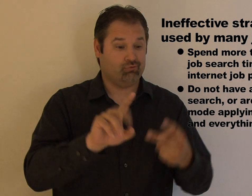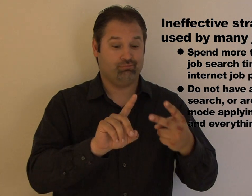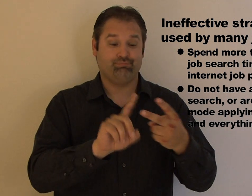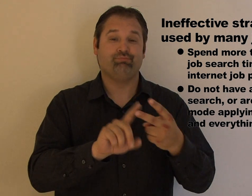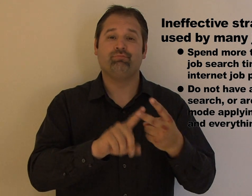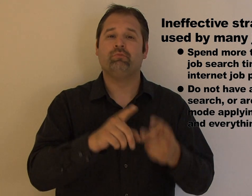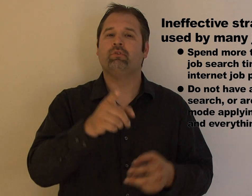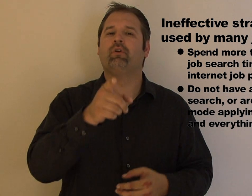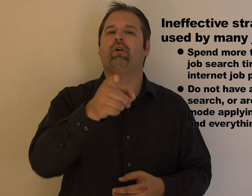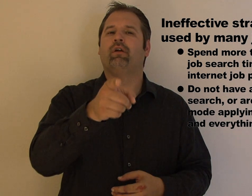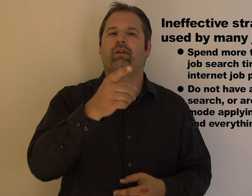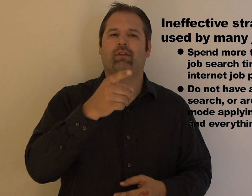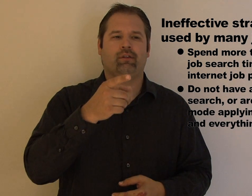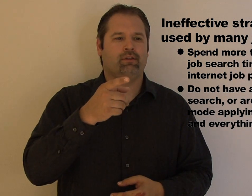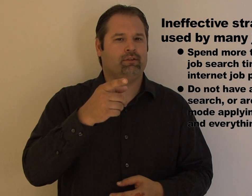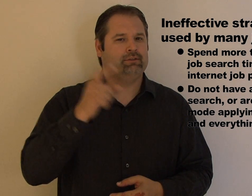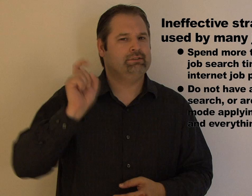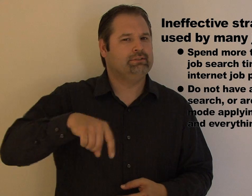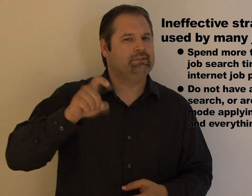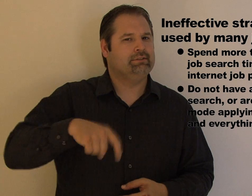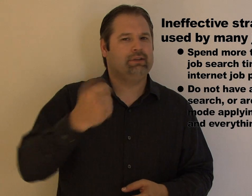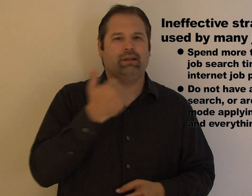to anything and everything.